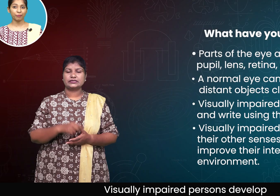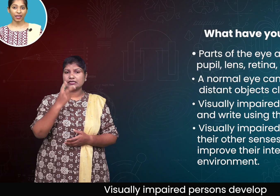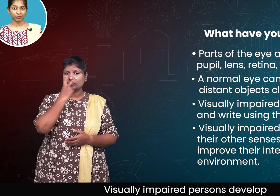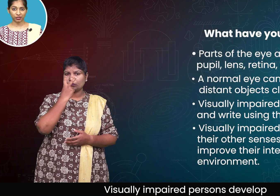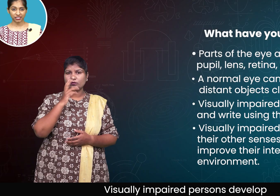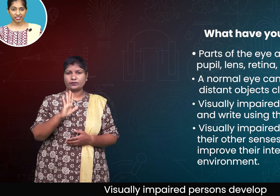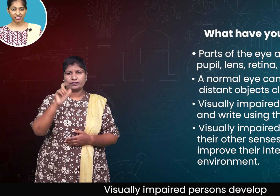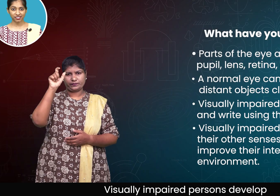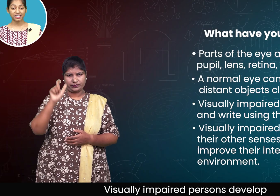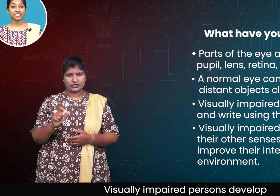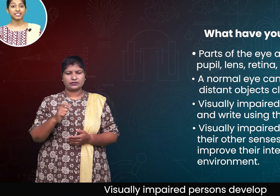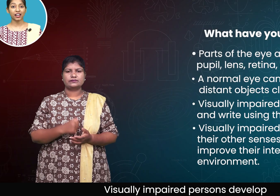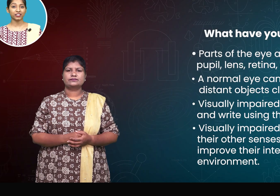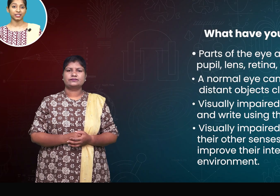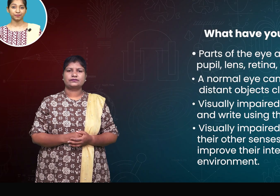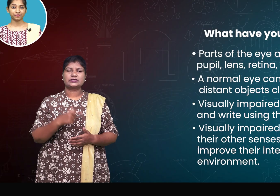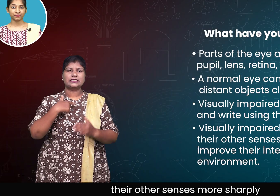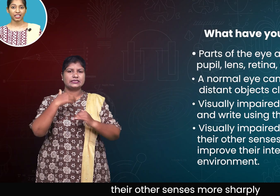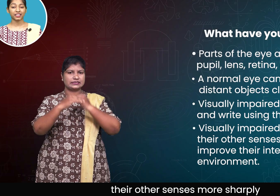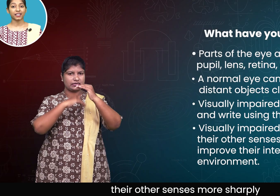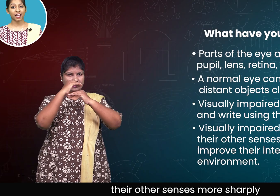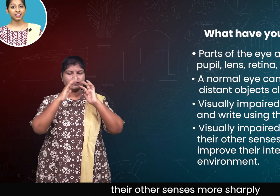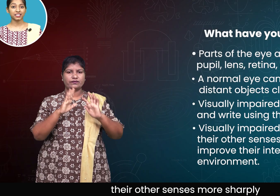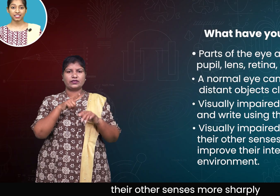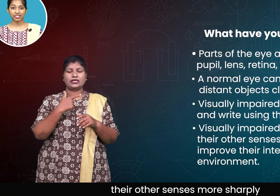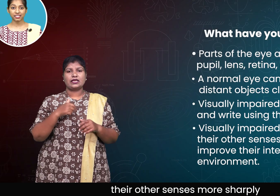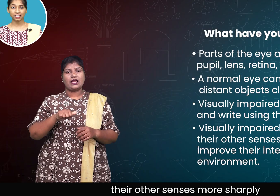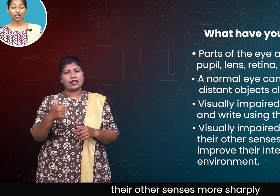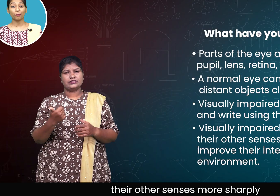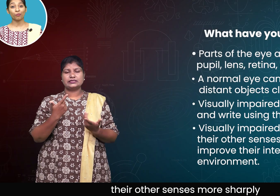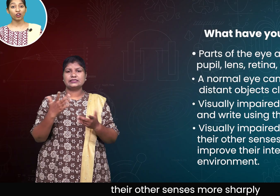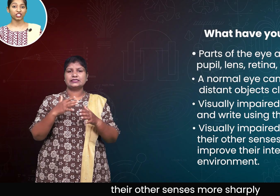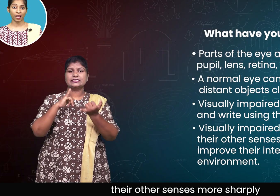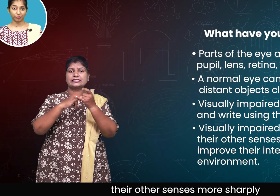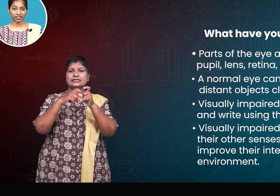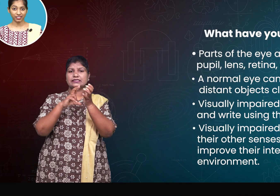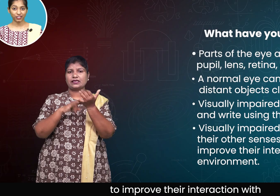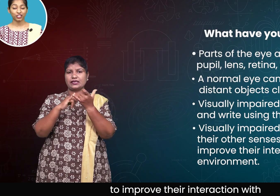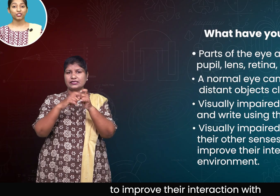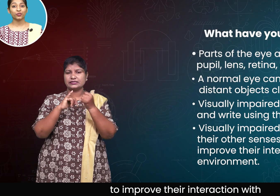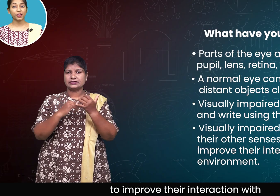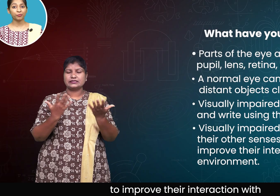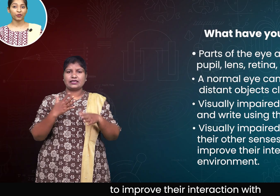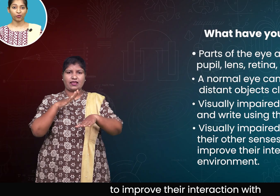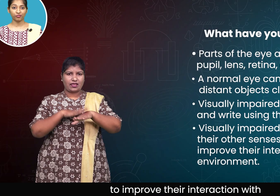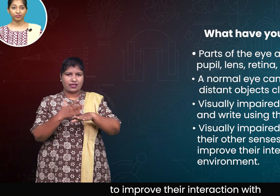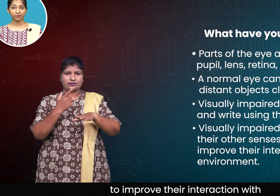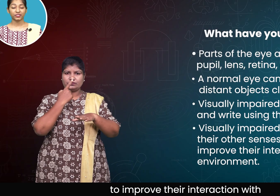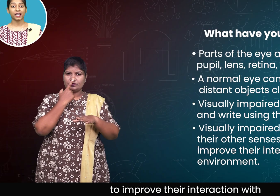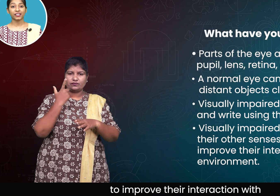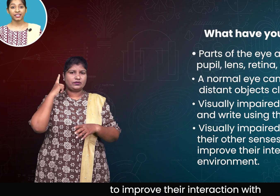Visually impaired persons develop their other senses more sharply to